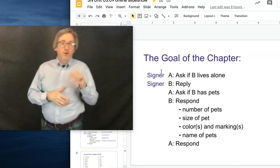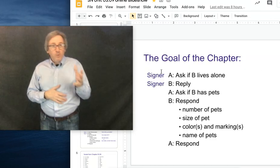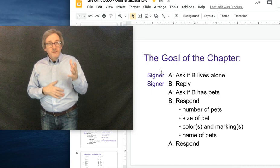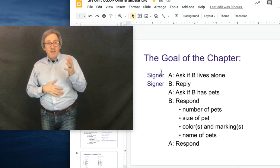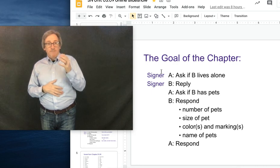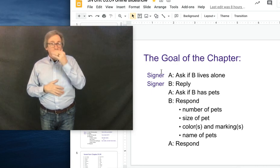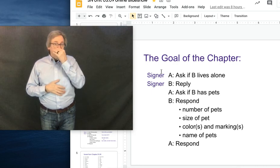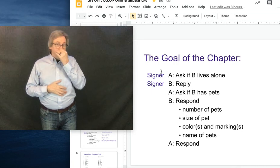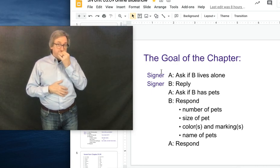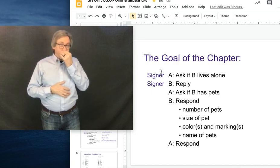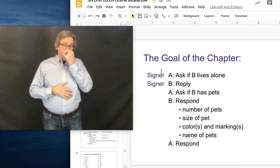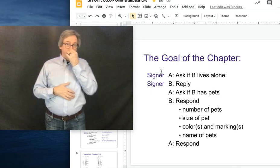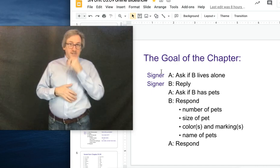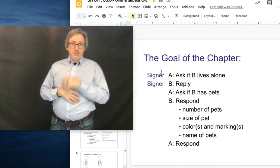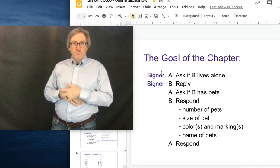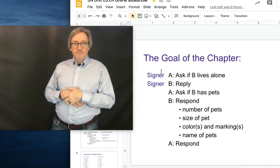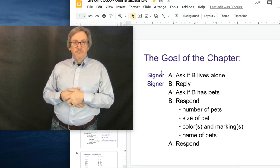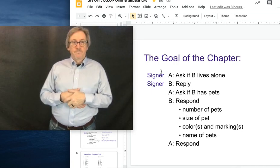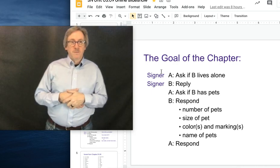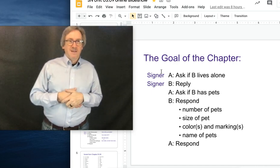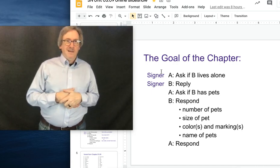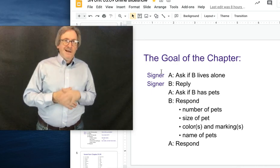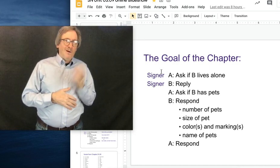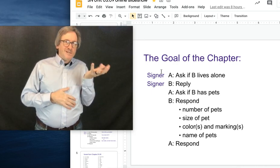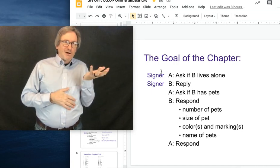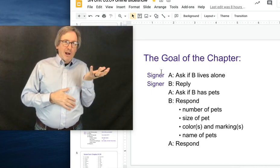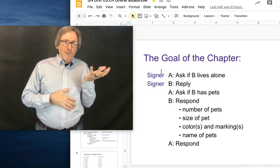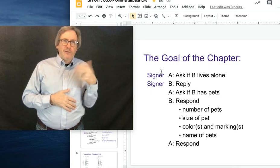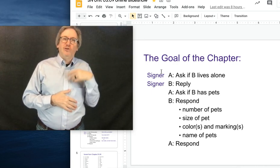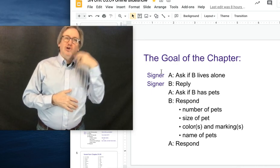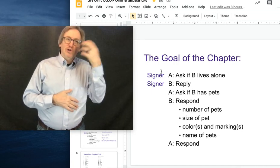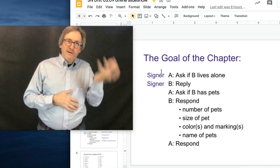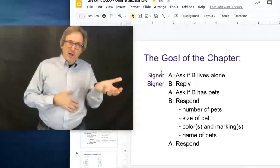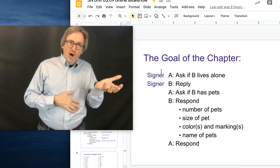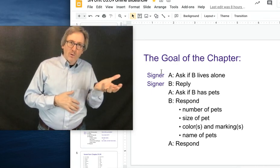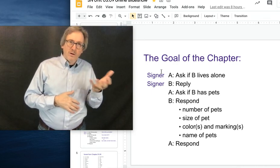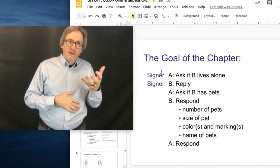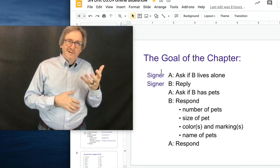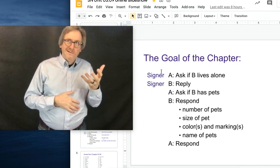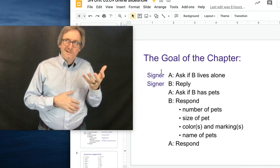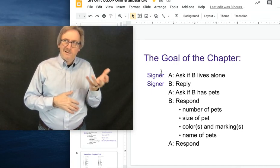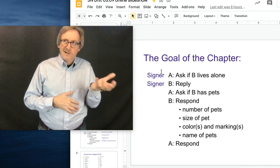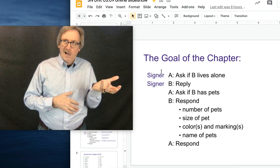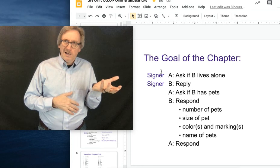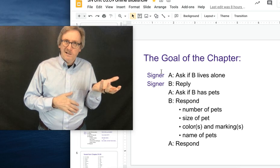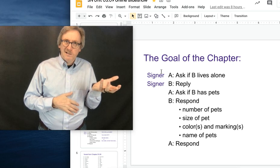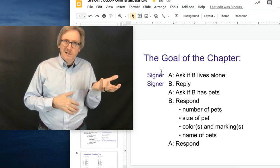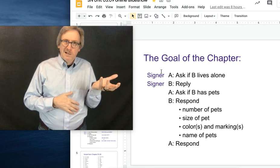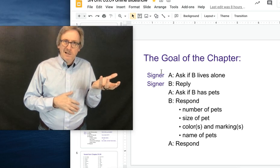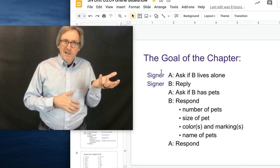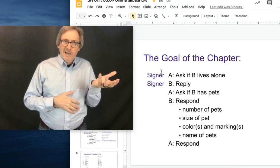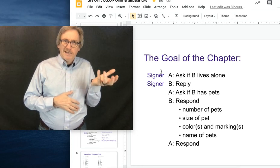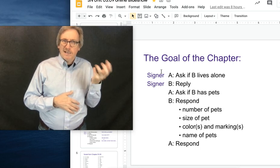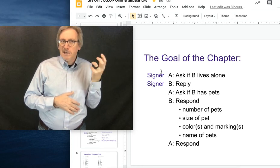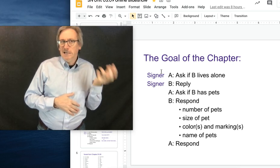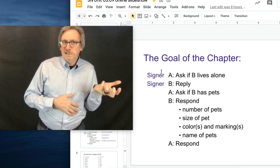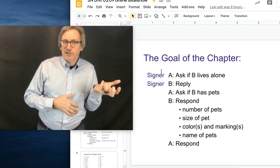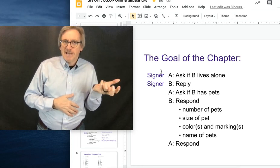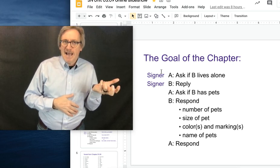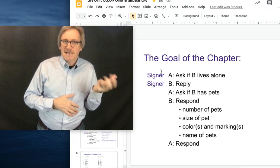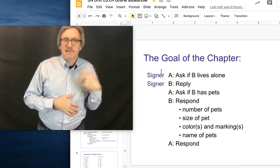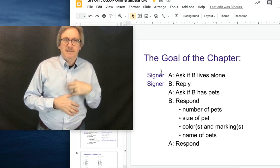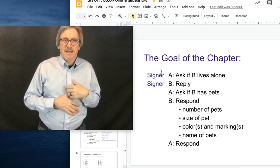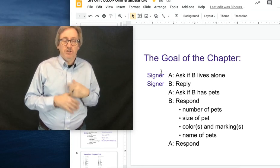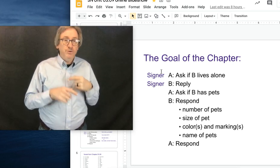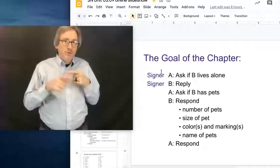So the goal of the chapter is this conversation. We start out with, do you live alone? Because it's a little easier